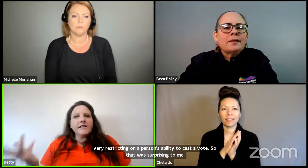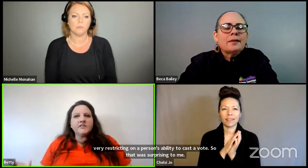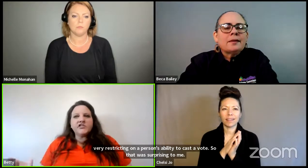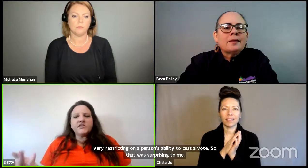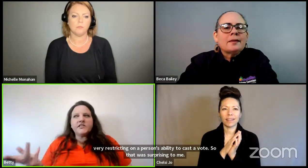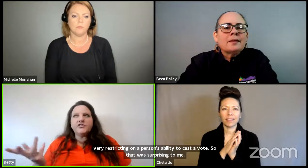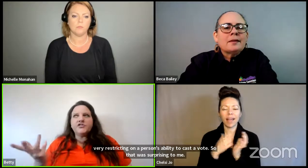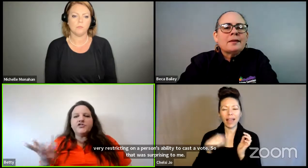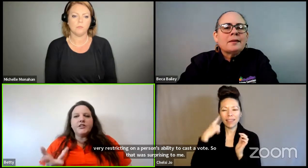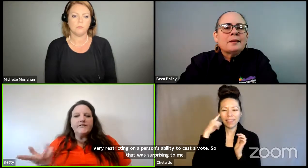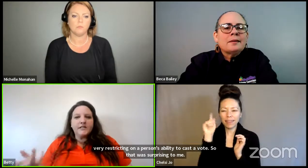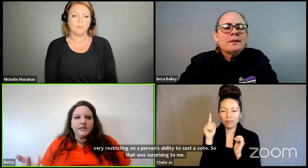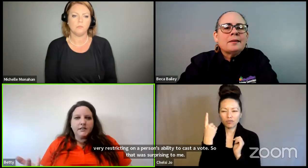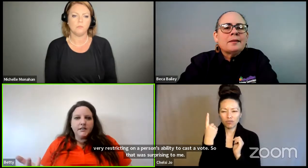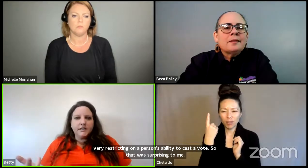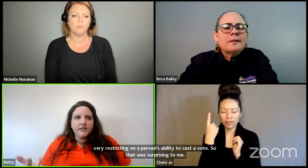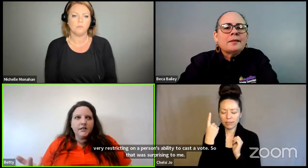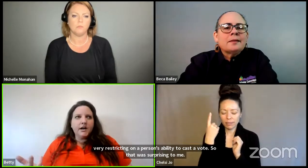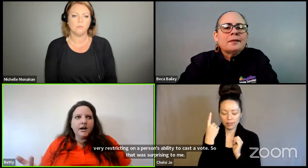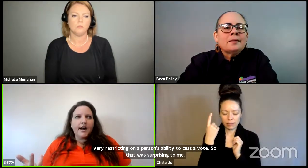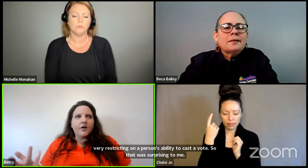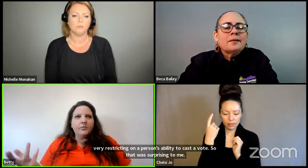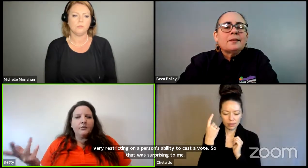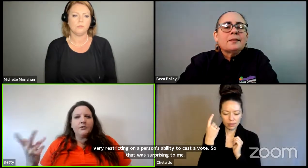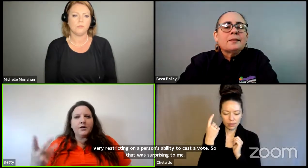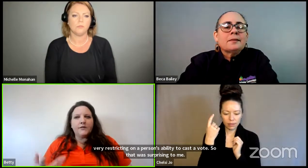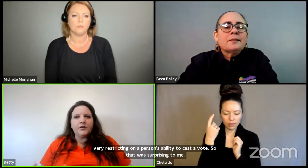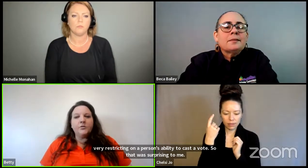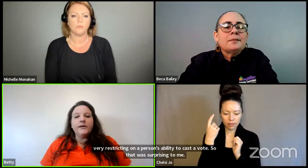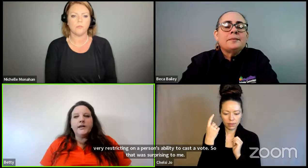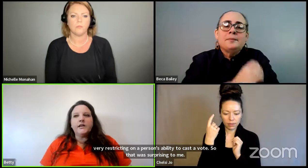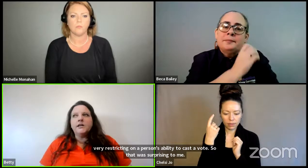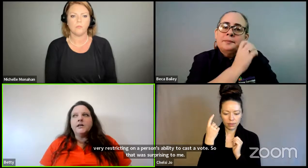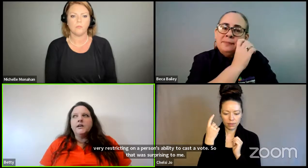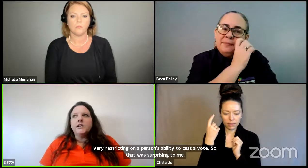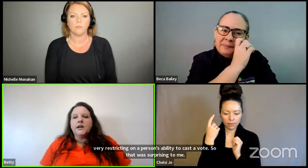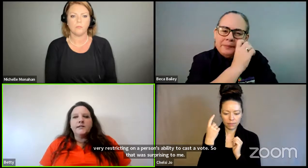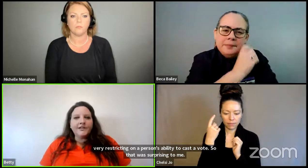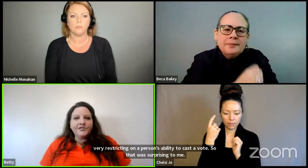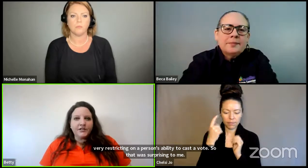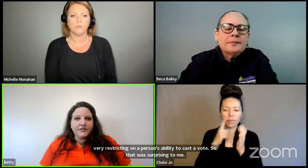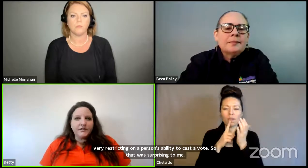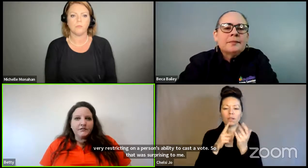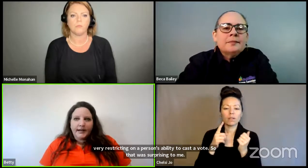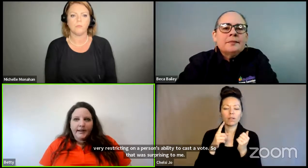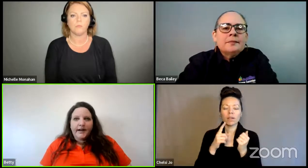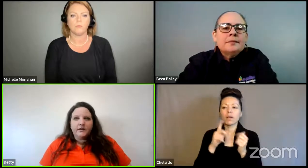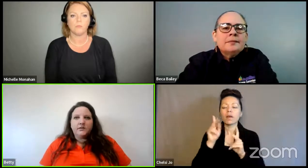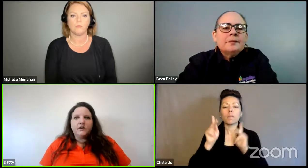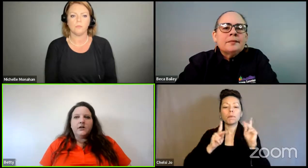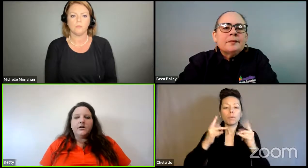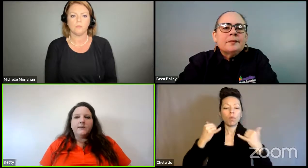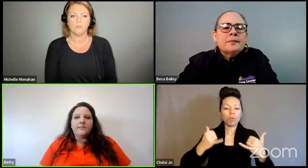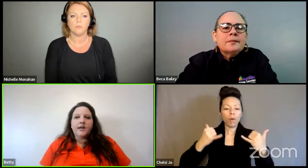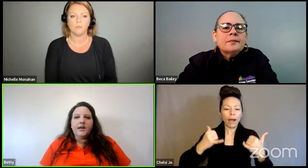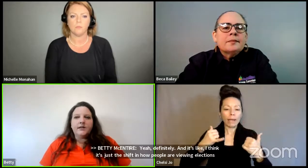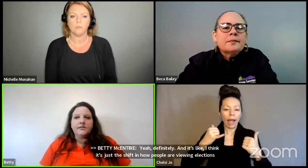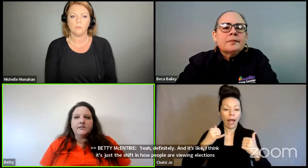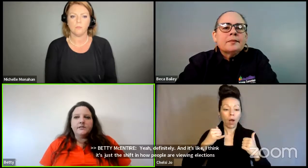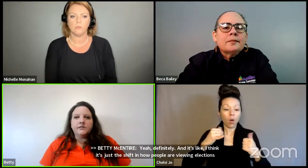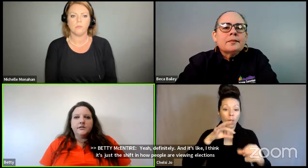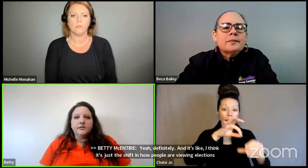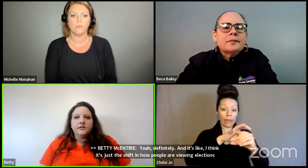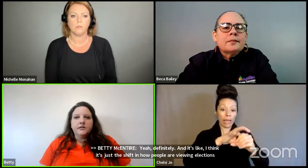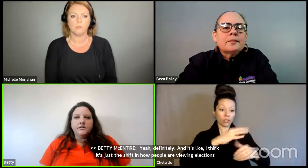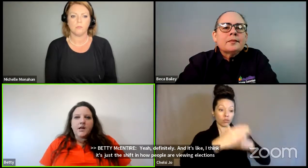I think it's just this shift in how people are viewing elections right now.